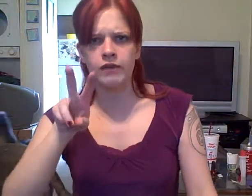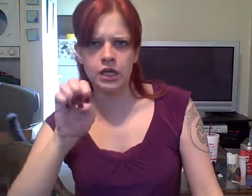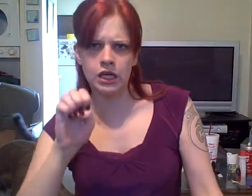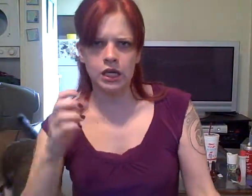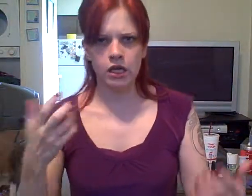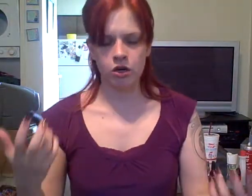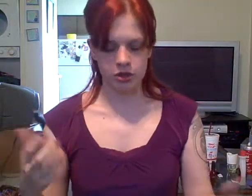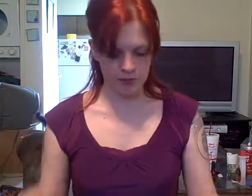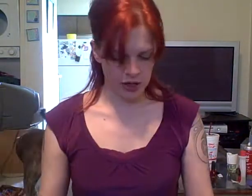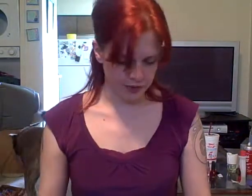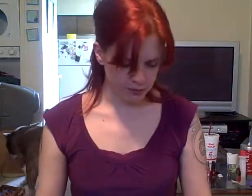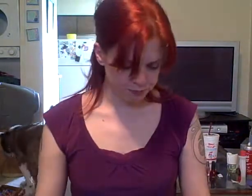G-L-O-V-E, or something like that.